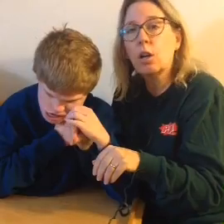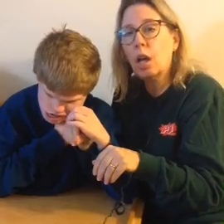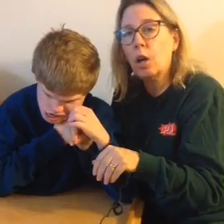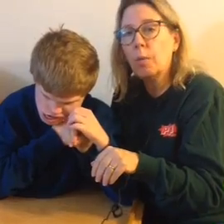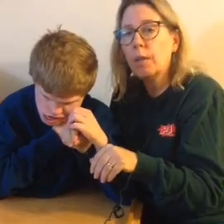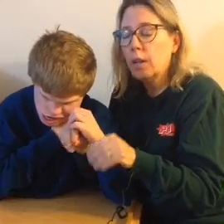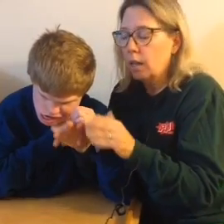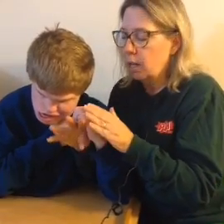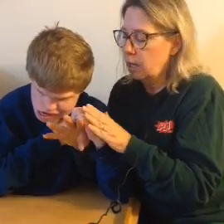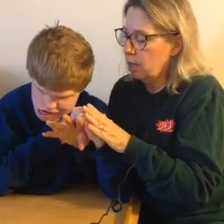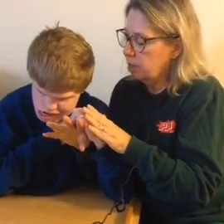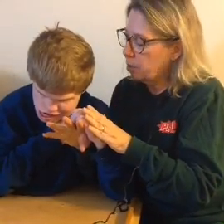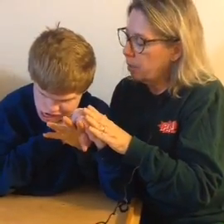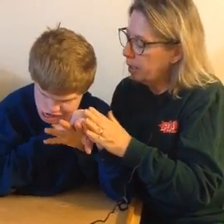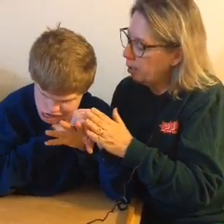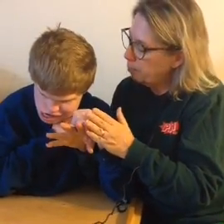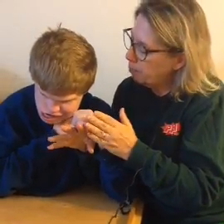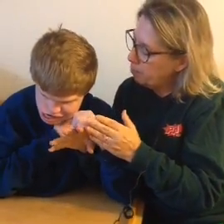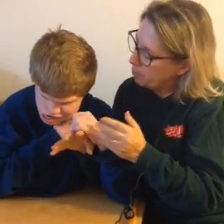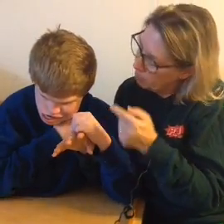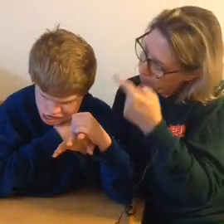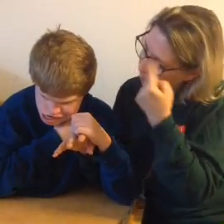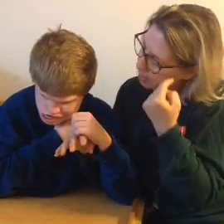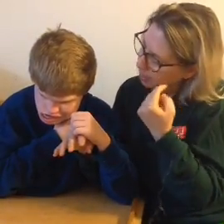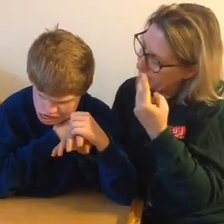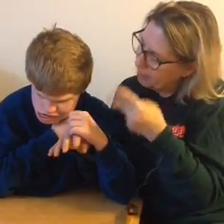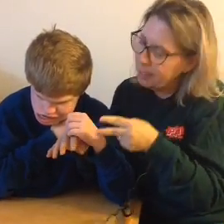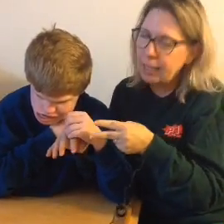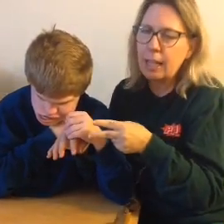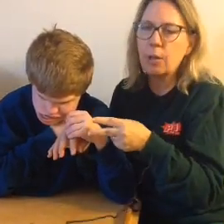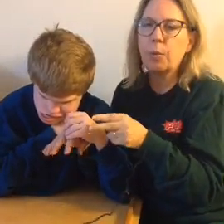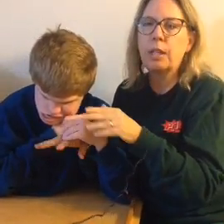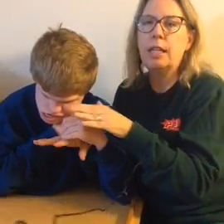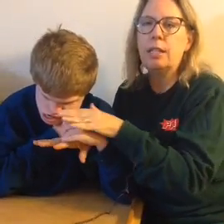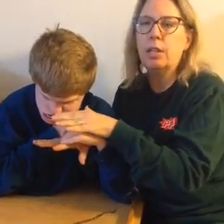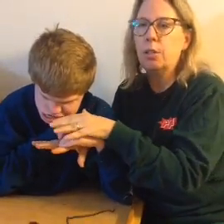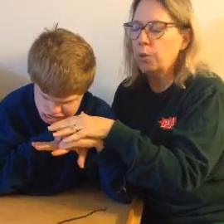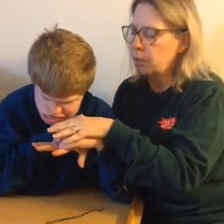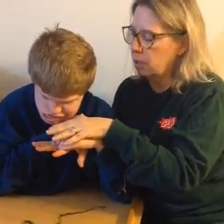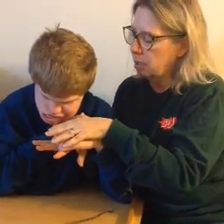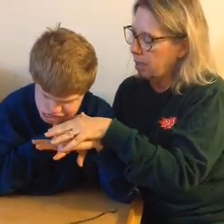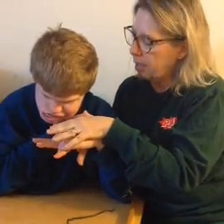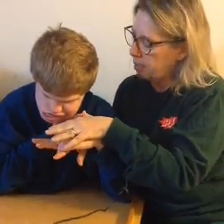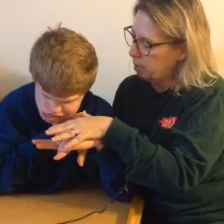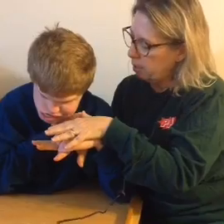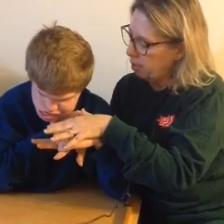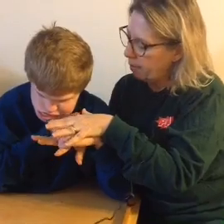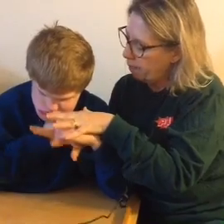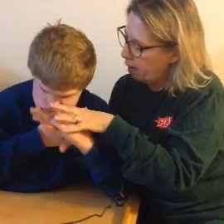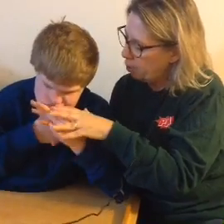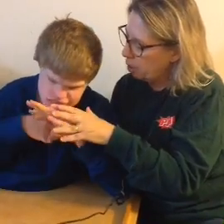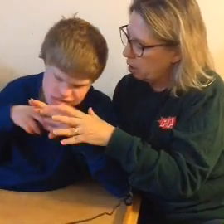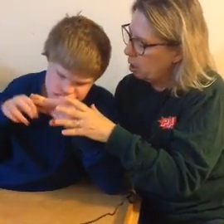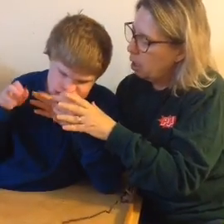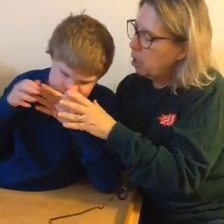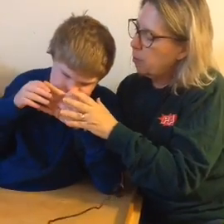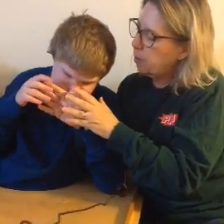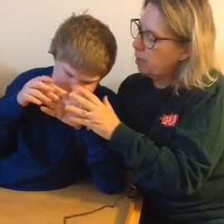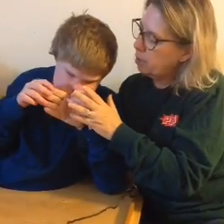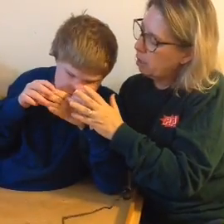no. So again, because I can see, I don't really need to use it in that fashion. But